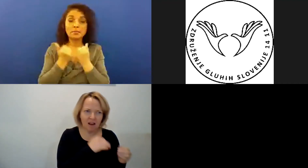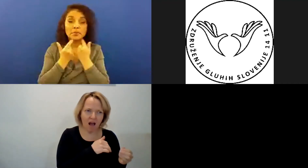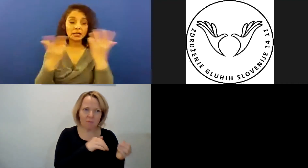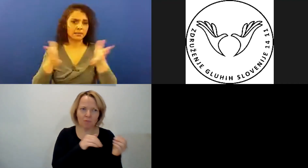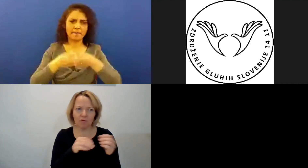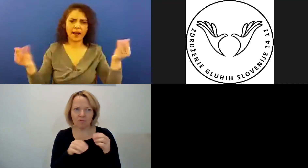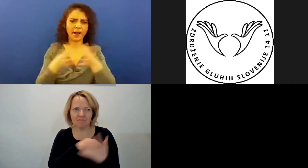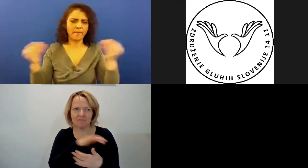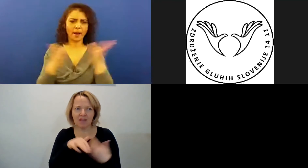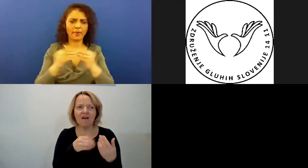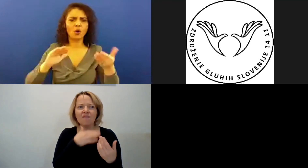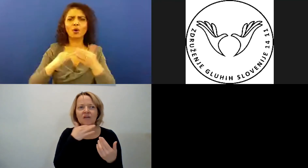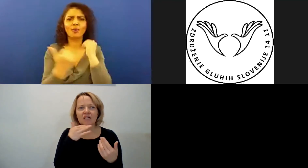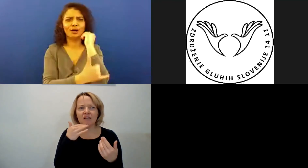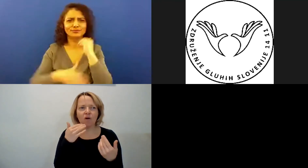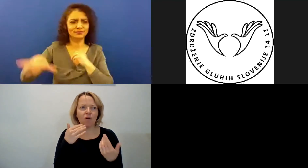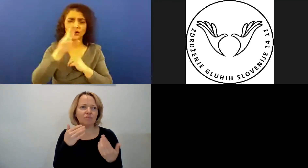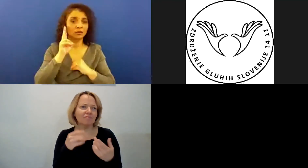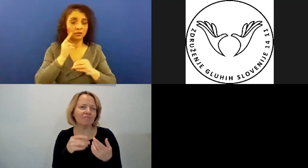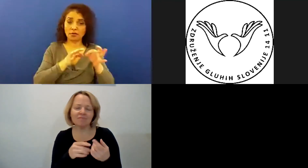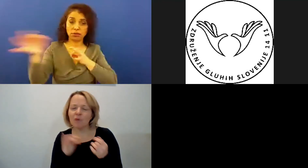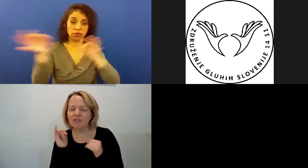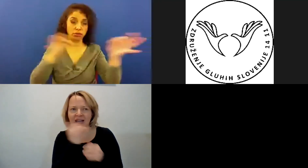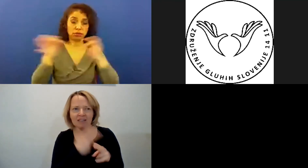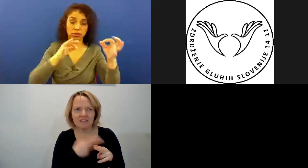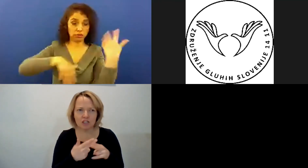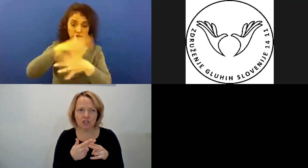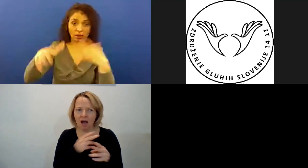Part of the reason is that many Romas